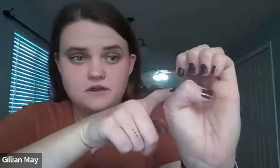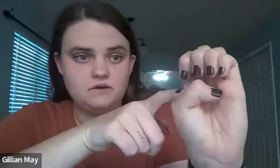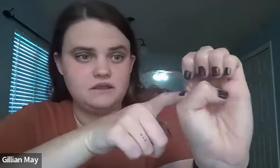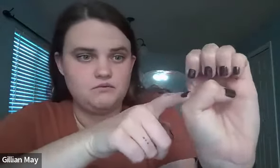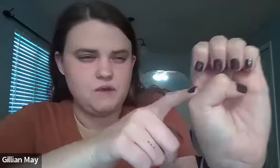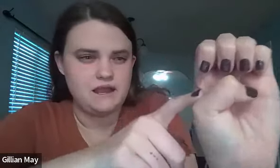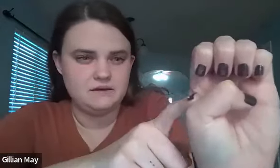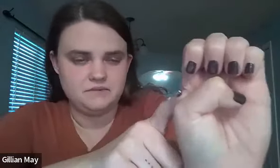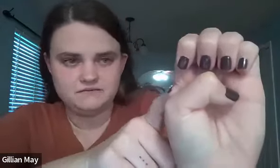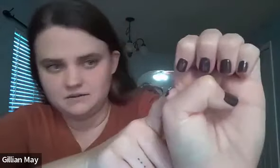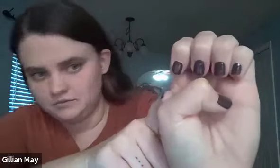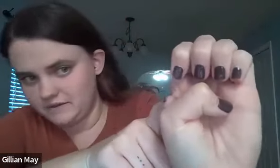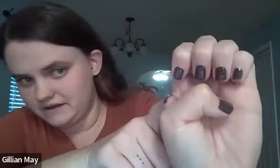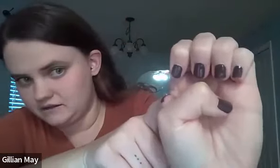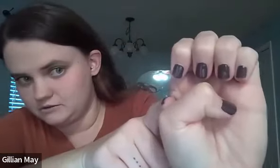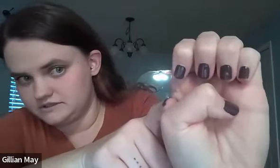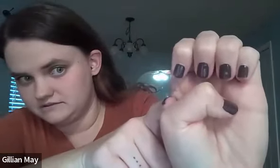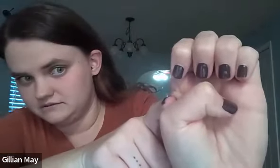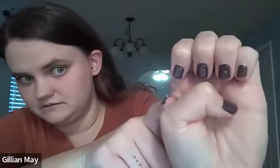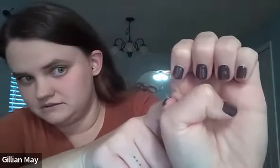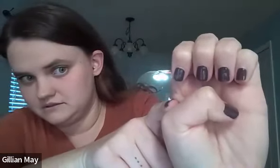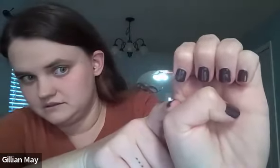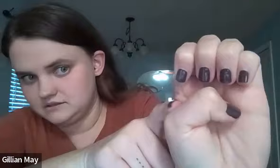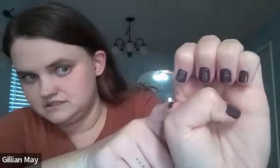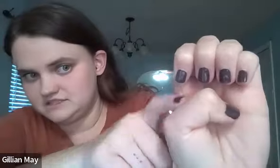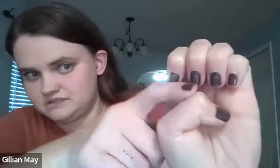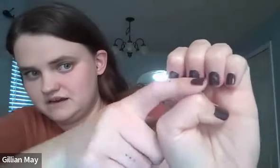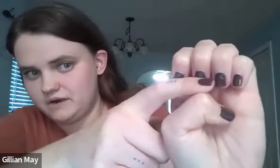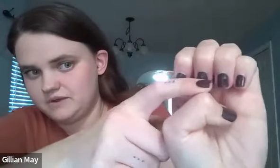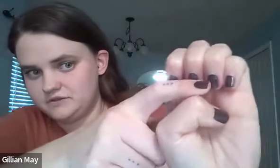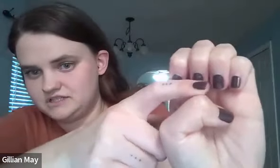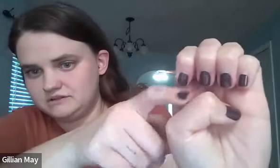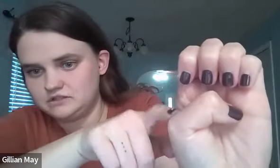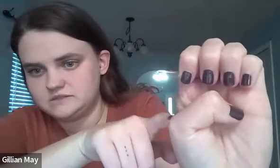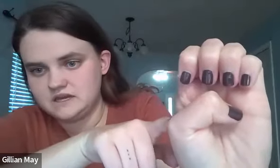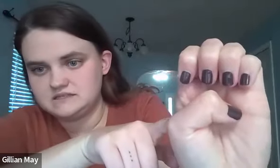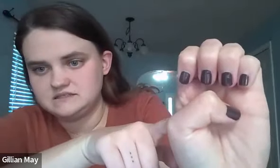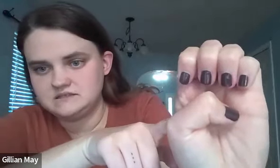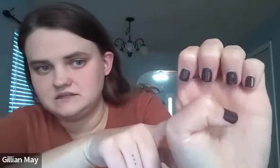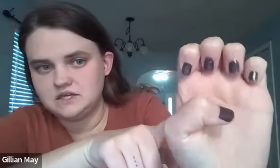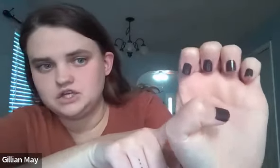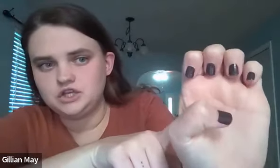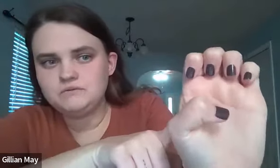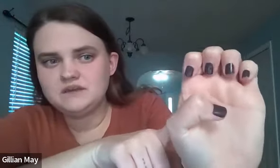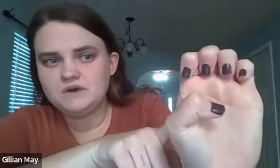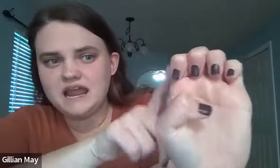thumb, but like right above it. I'm gonna bring my hand close. See, so it's kind of right above, there's still a little space. You don't really want to have